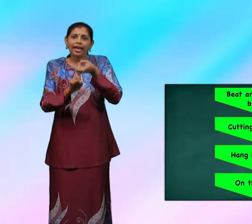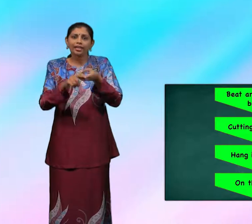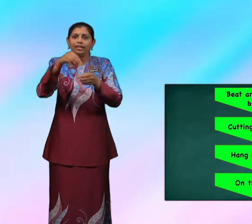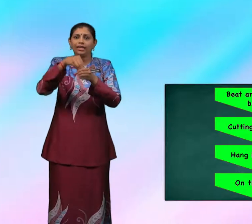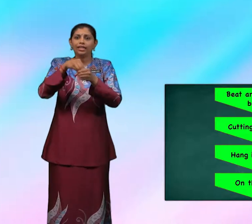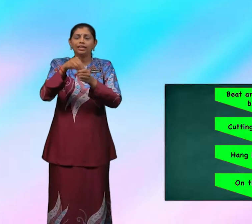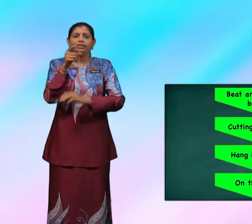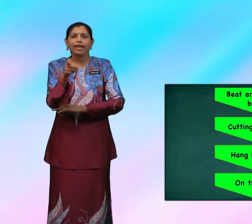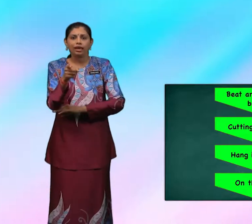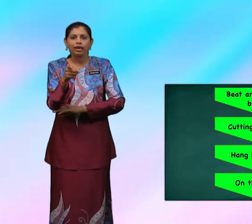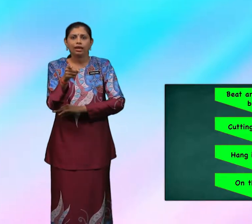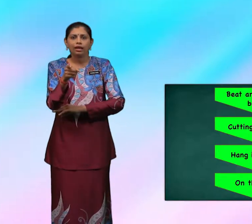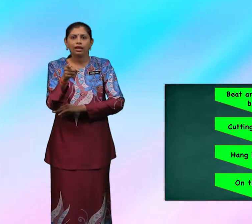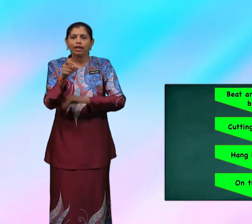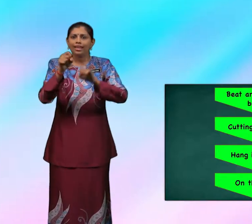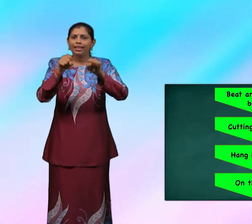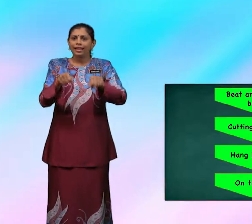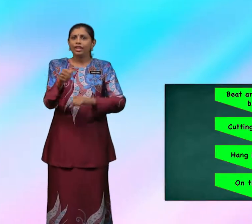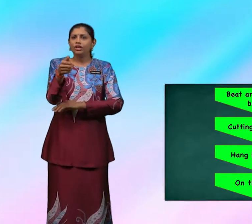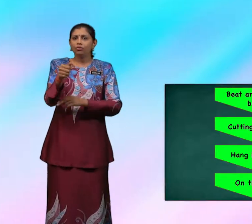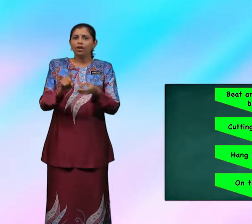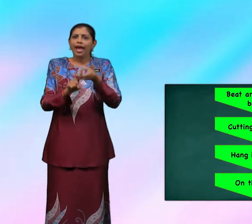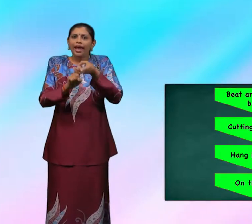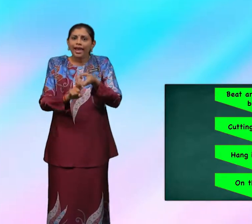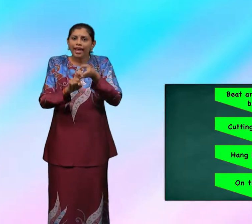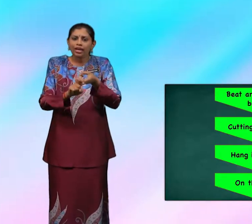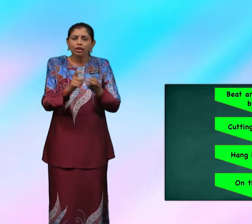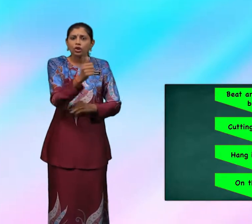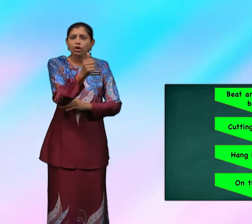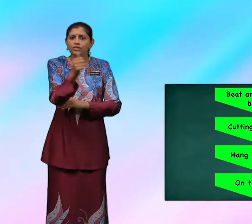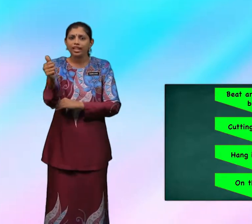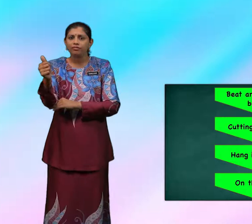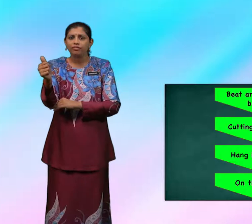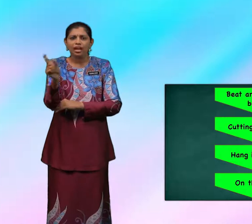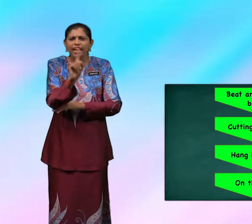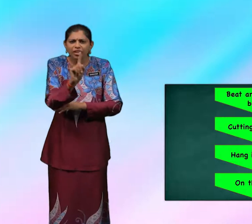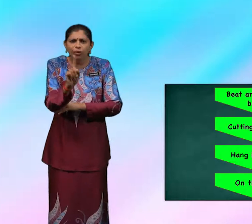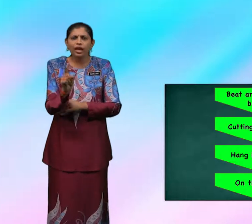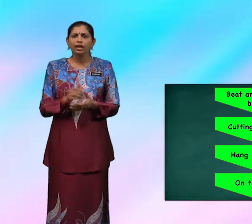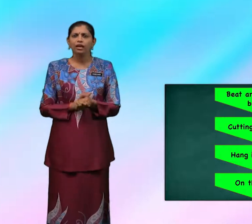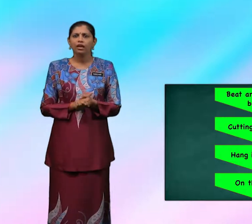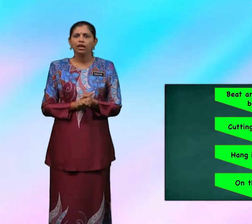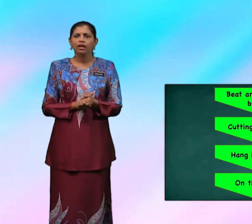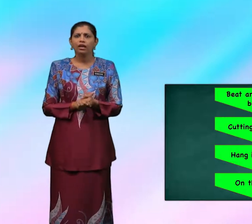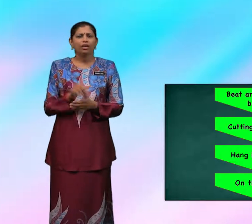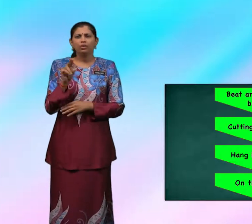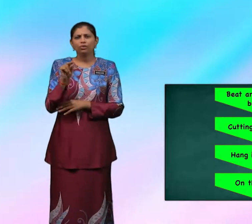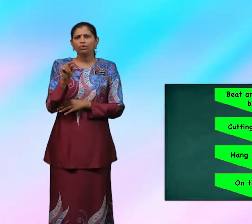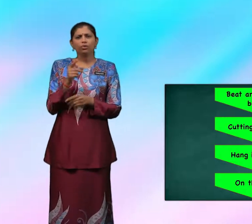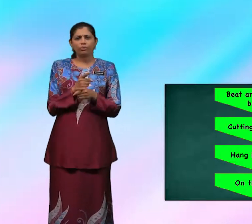hang in there. Can you hang yourself anywhere? No,